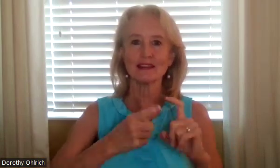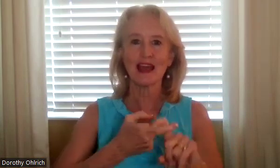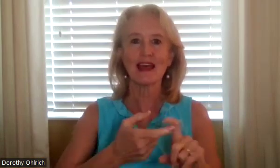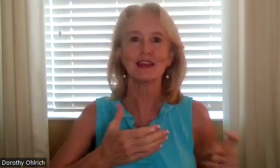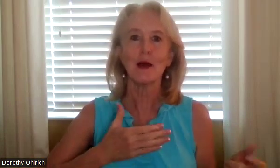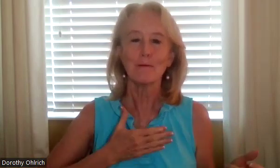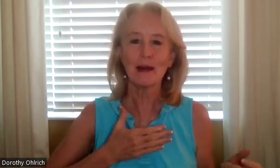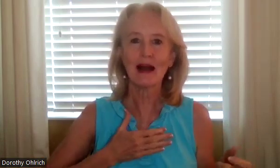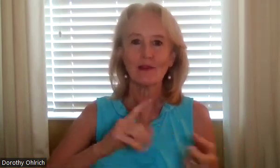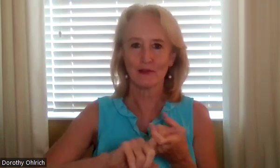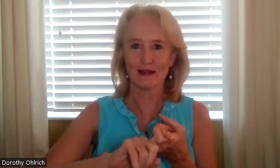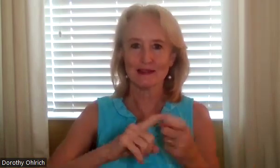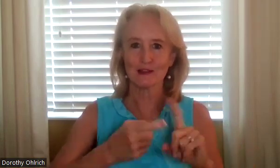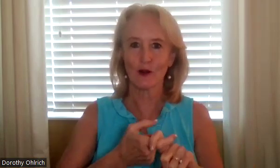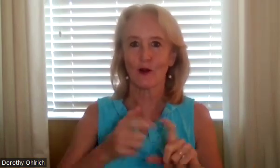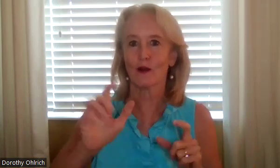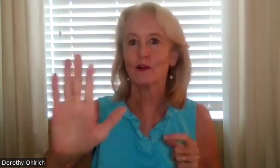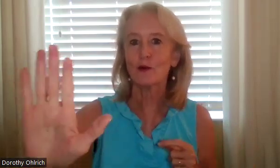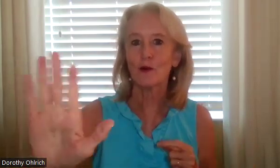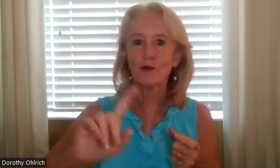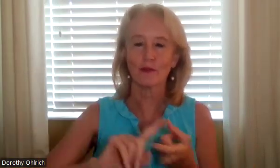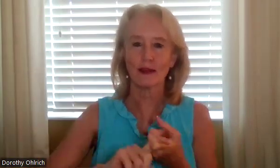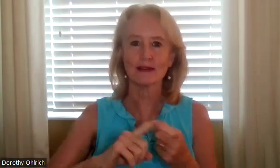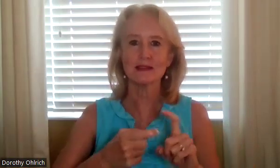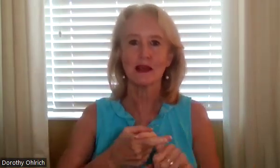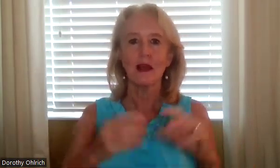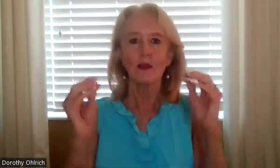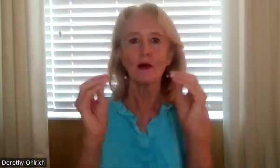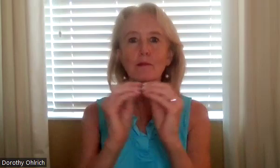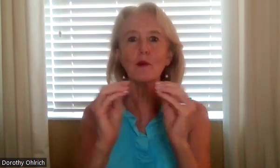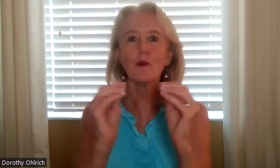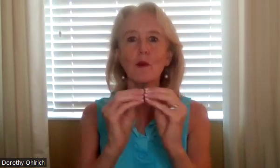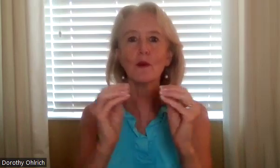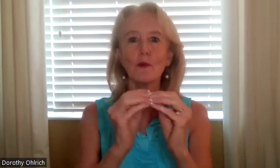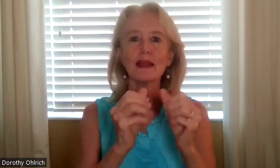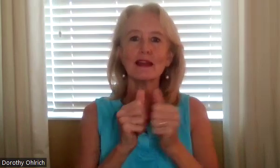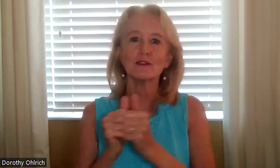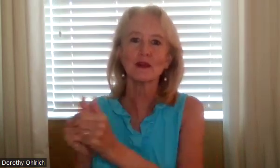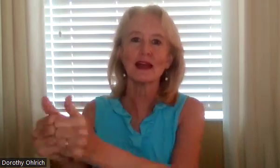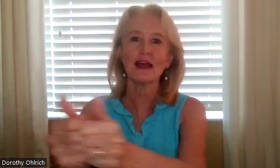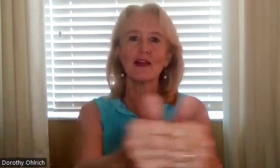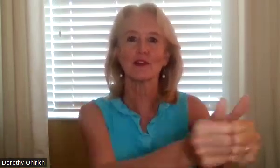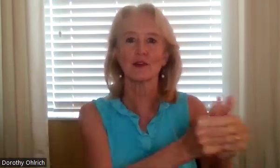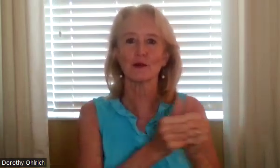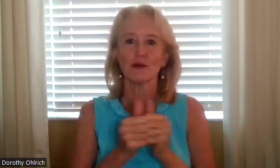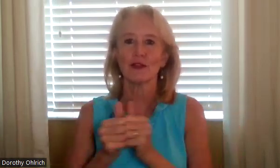friends, and my friends are your friends. The more we get together,